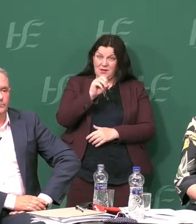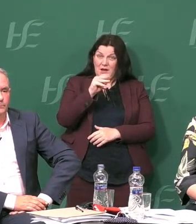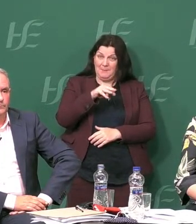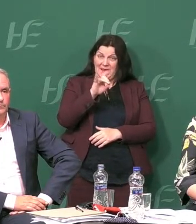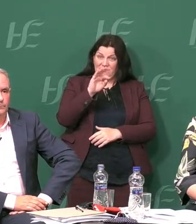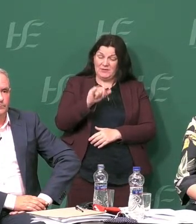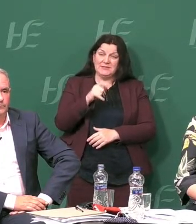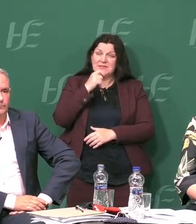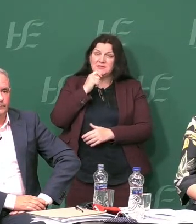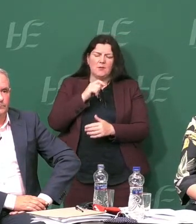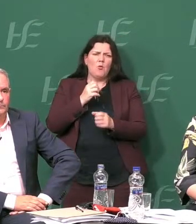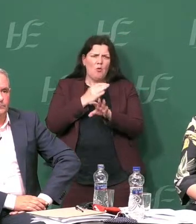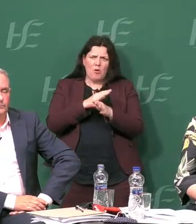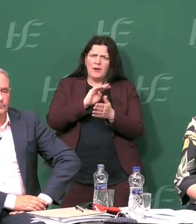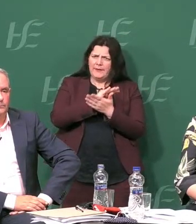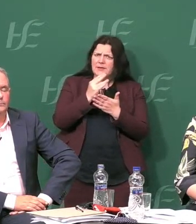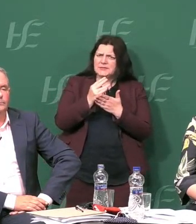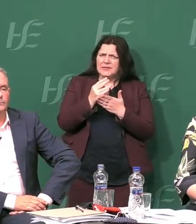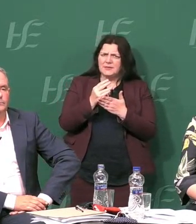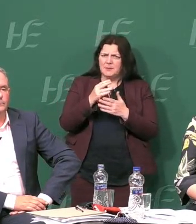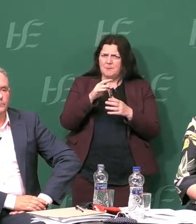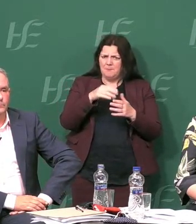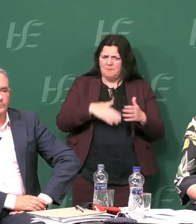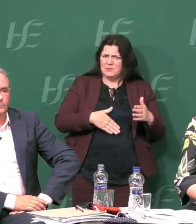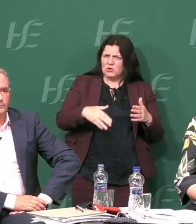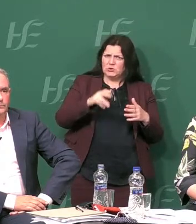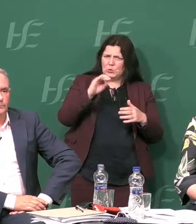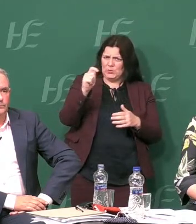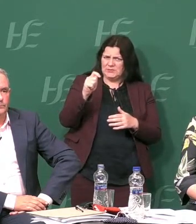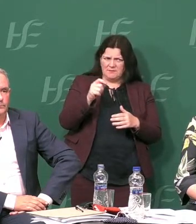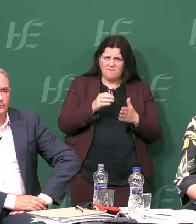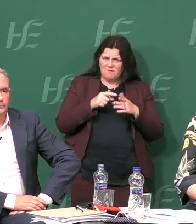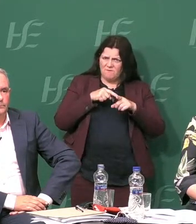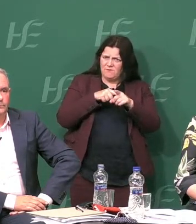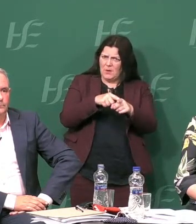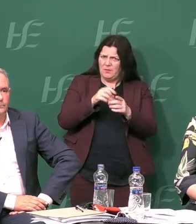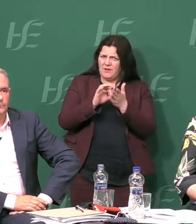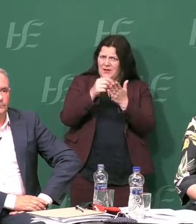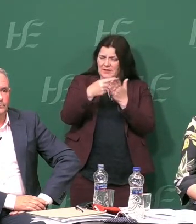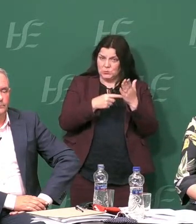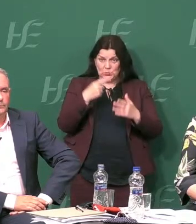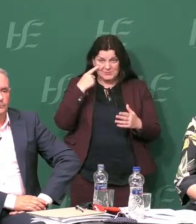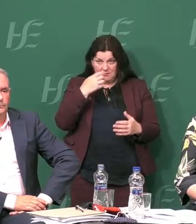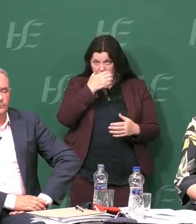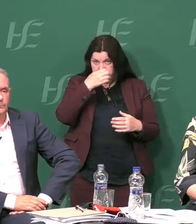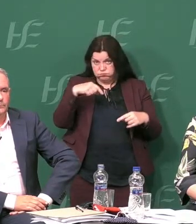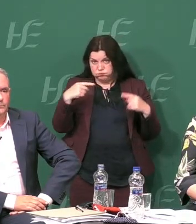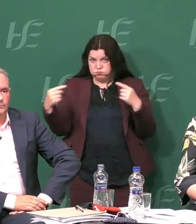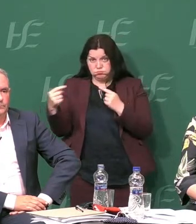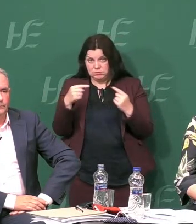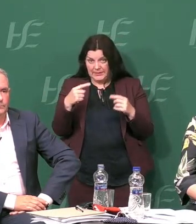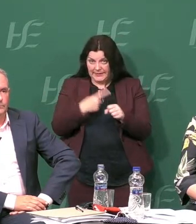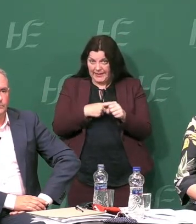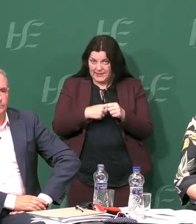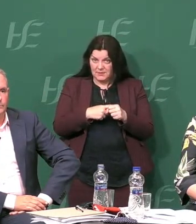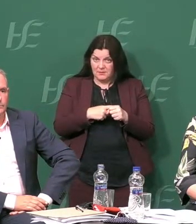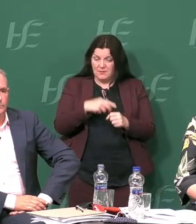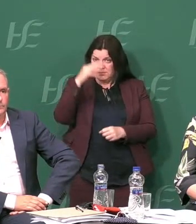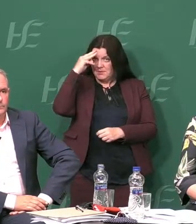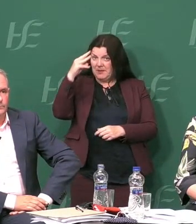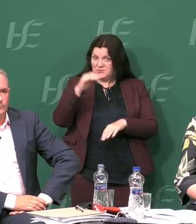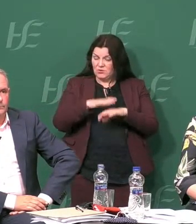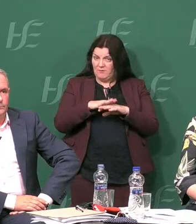all 19 maternity units were following the guidelines. In the last couple of days, we've seen this whole controversy again, the Master of the Rotunda